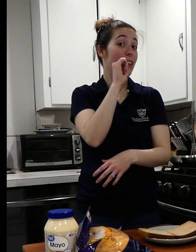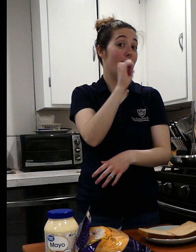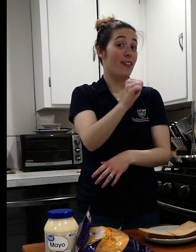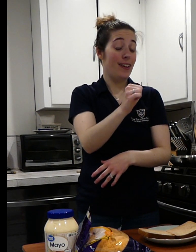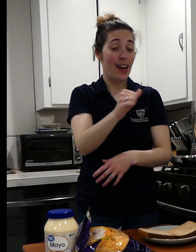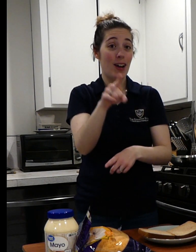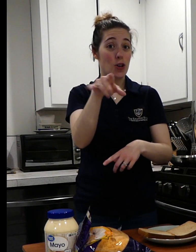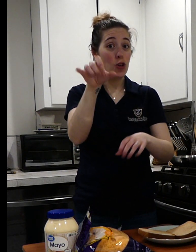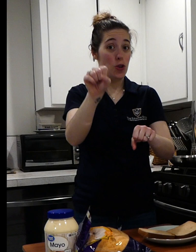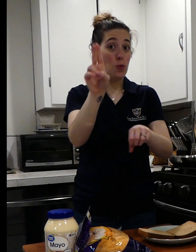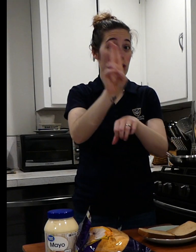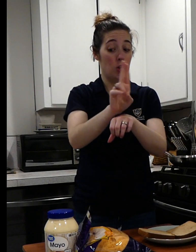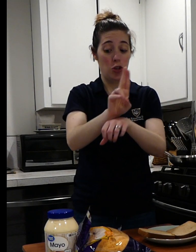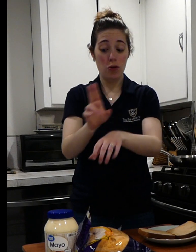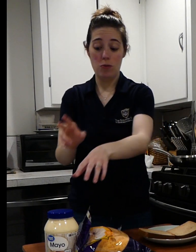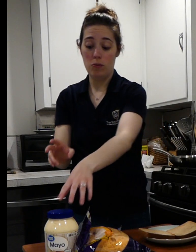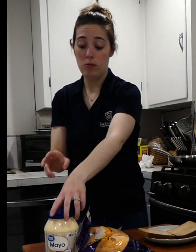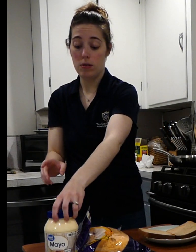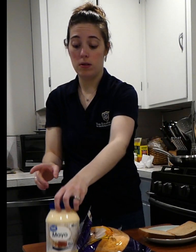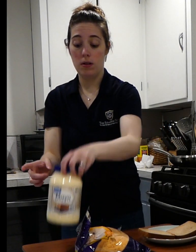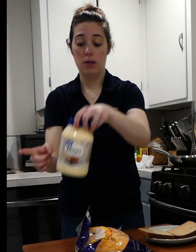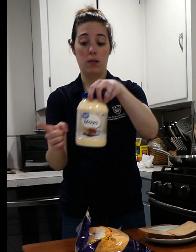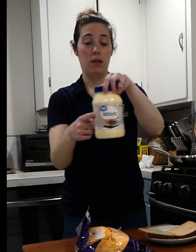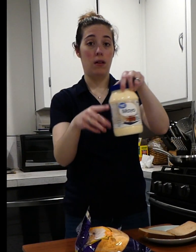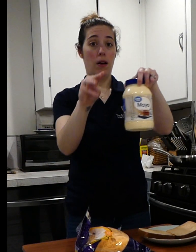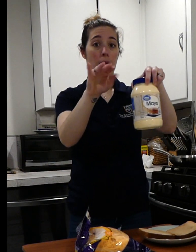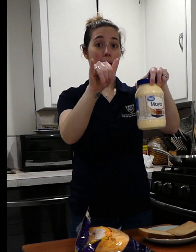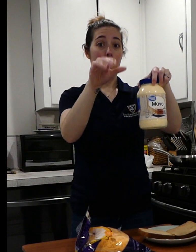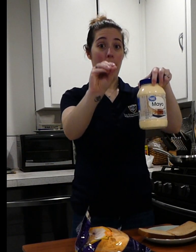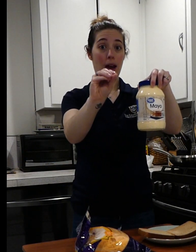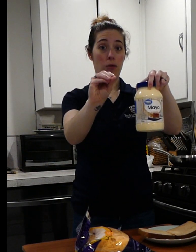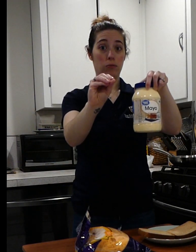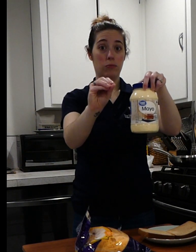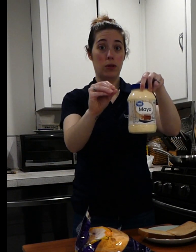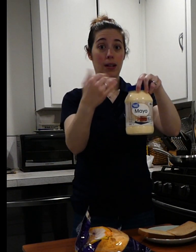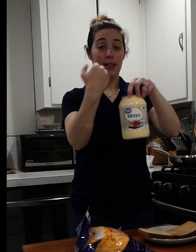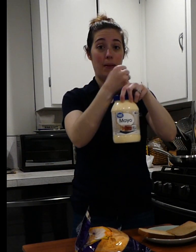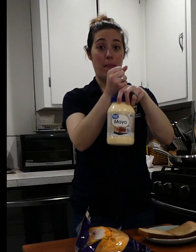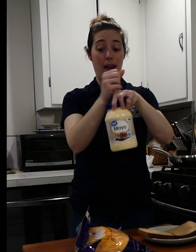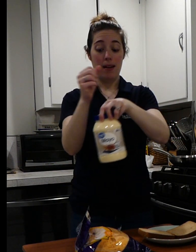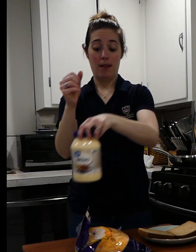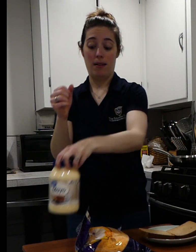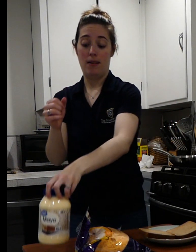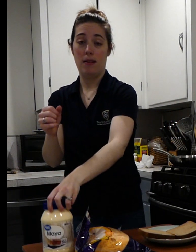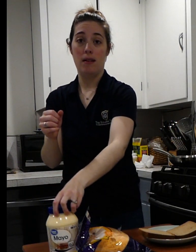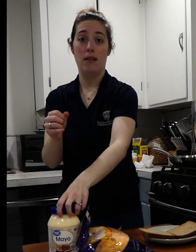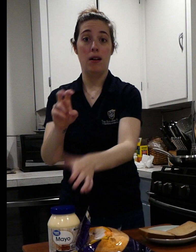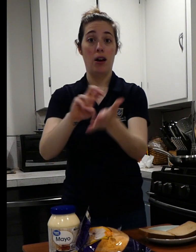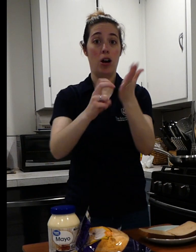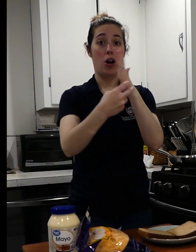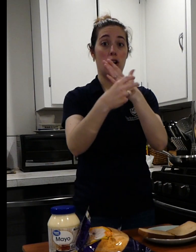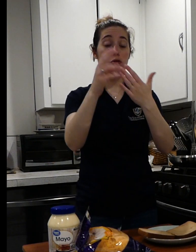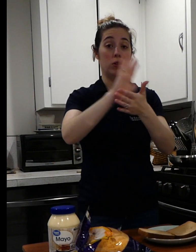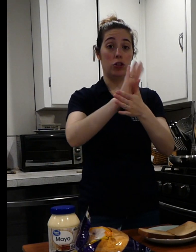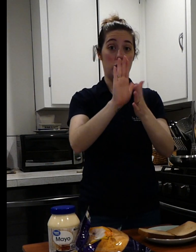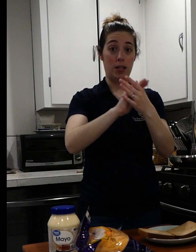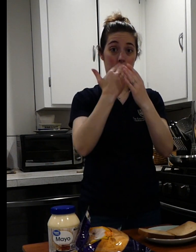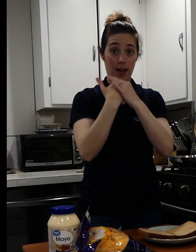or not, you can use mayo to make a grilled cheese